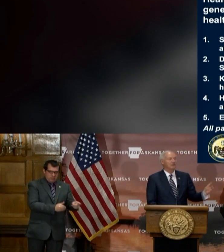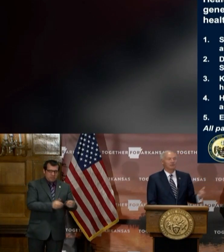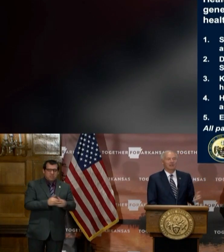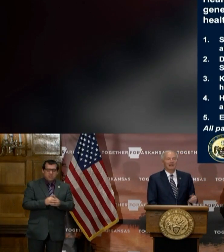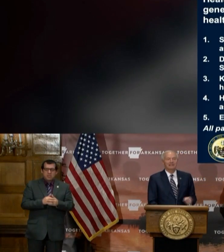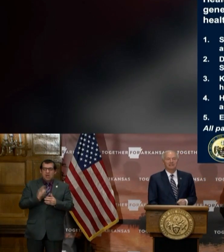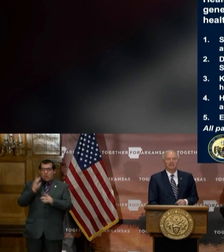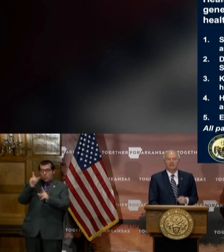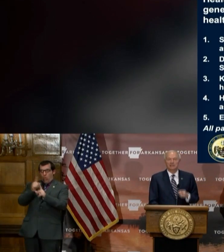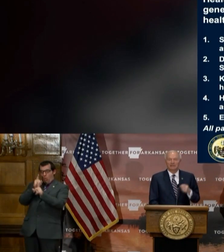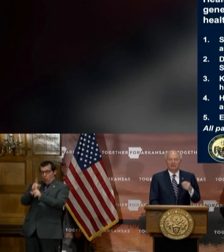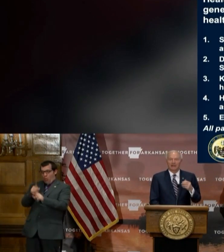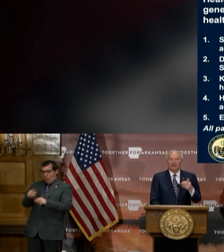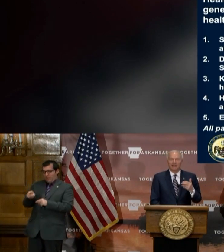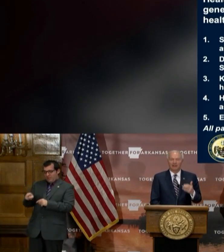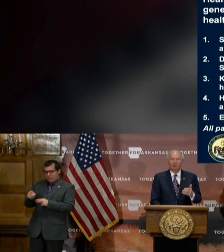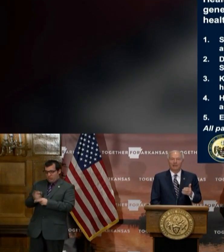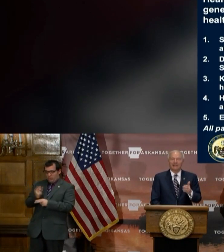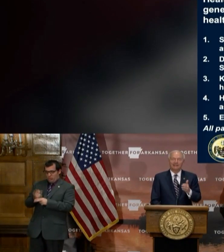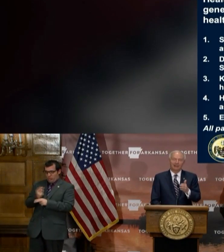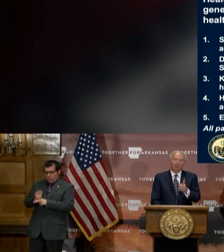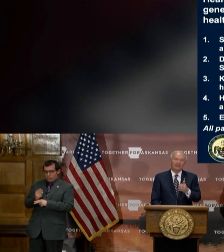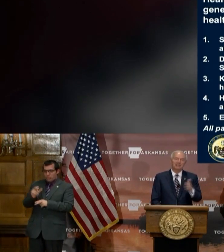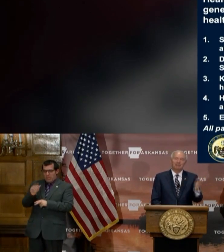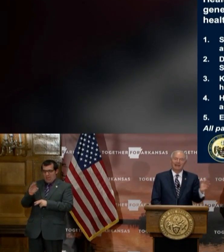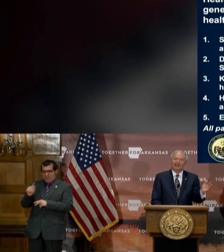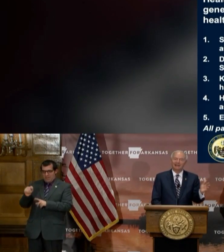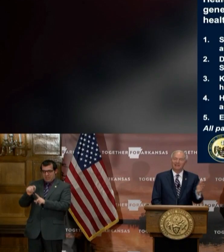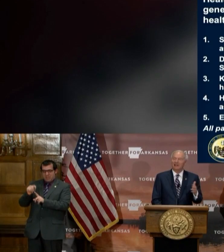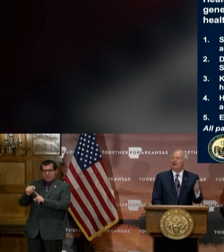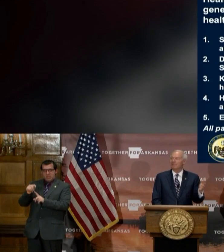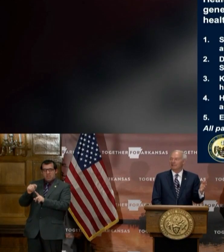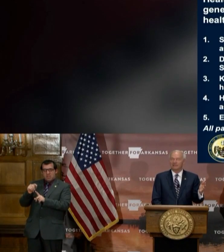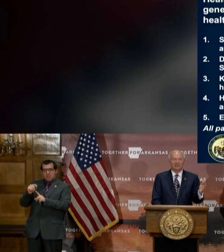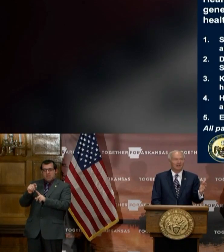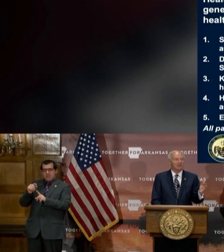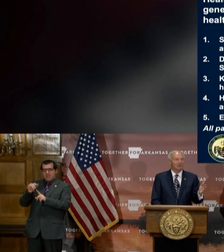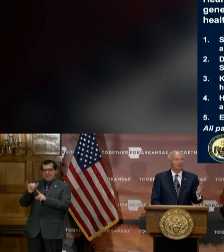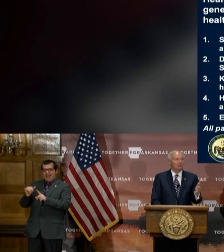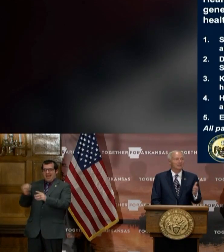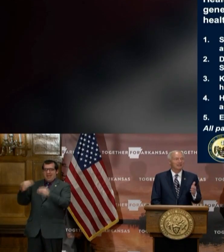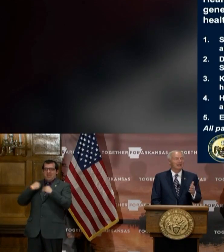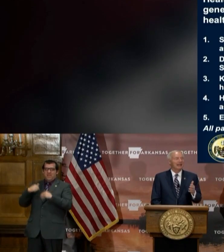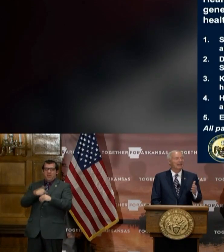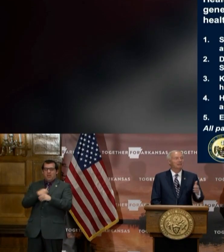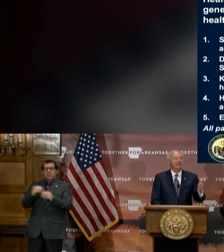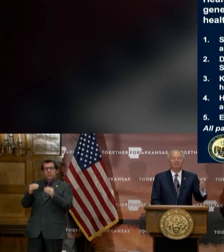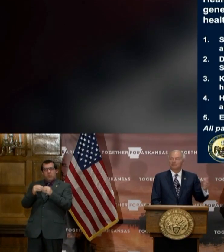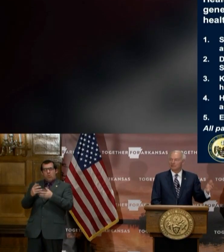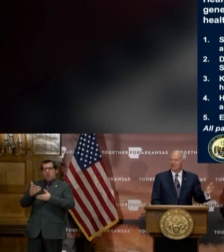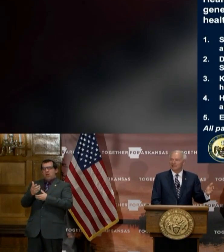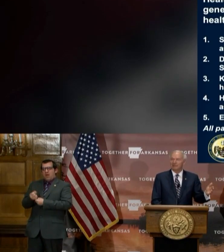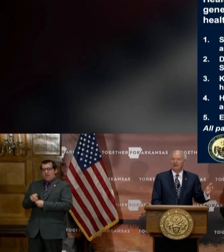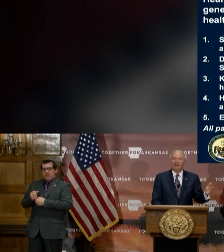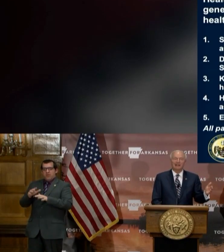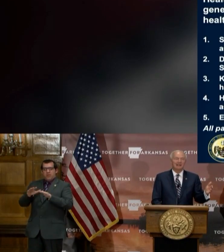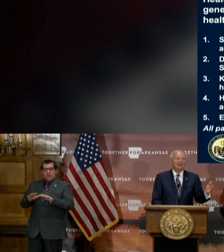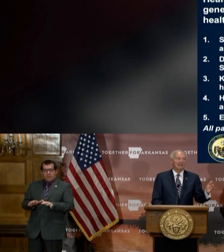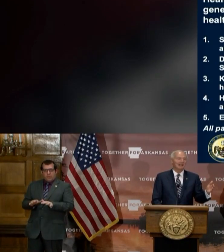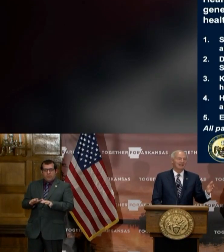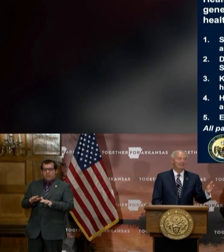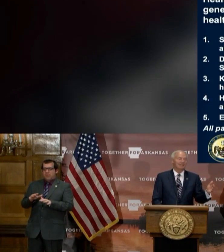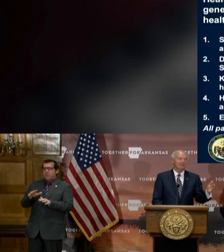goal is to utilize this in a way that will expand the confidence in our schools and to be able to